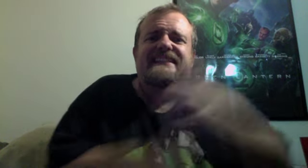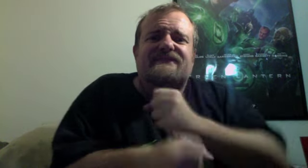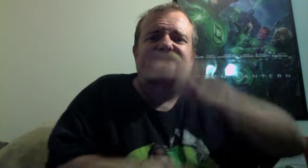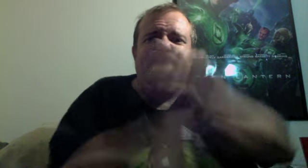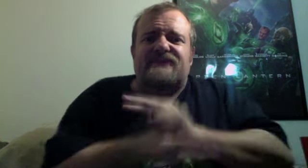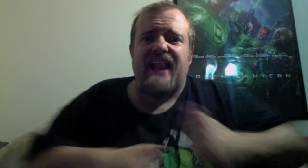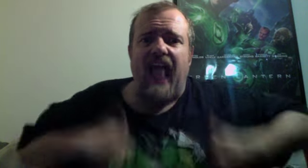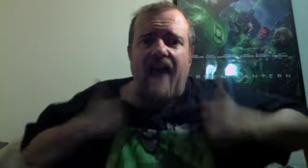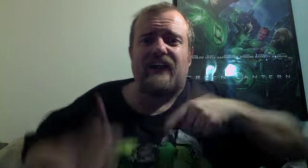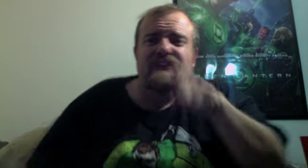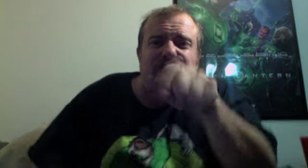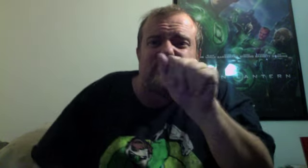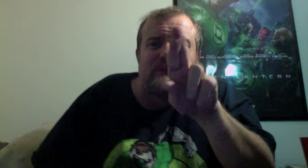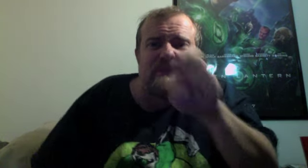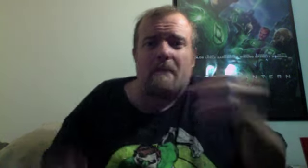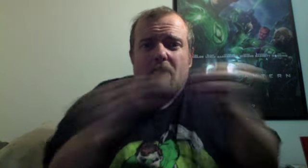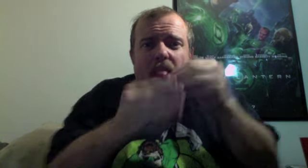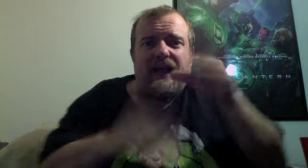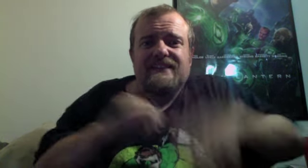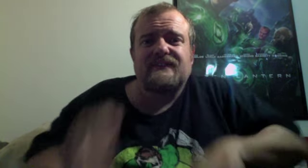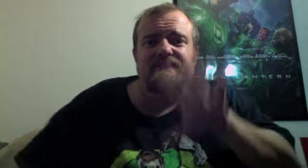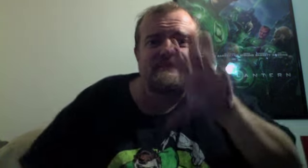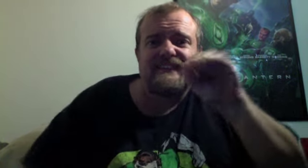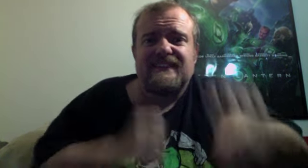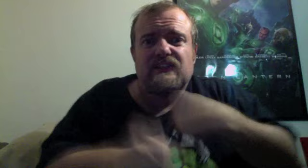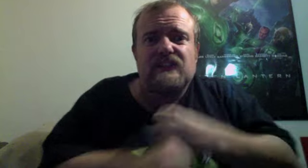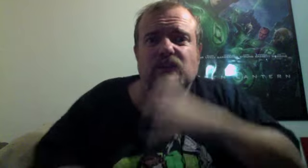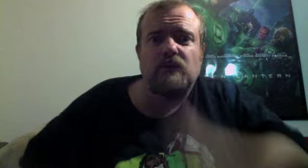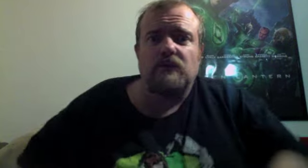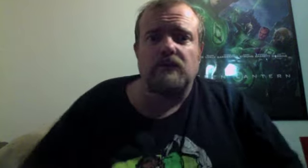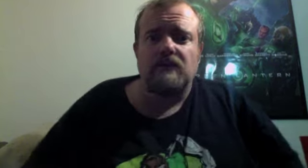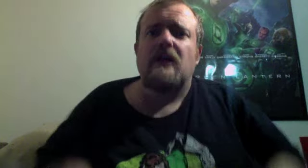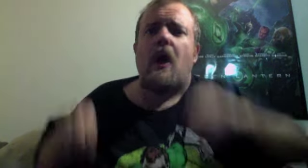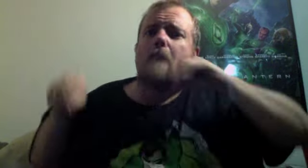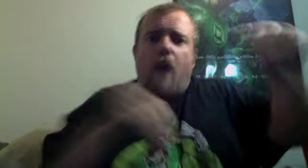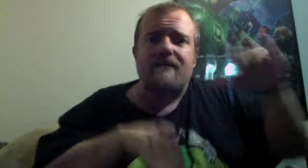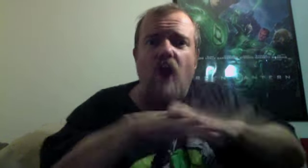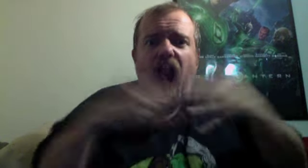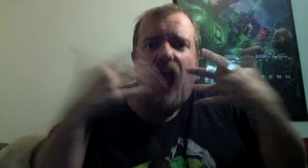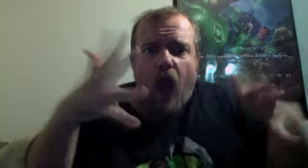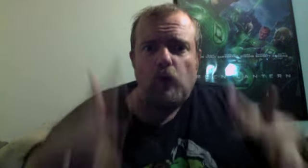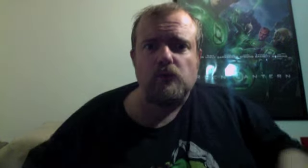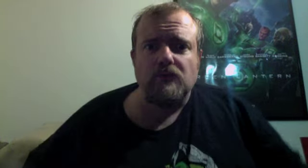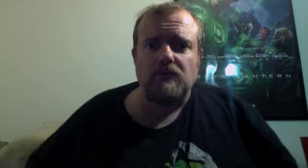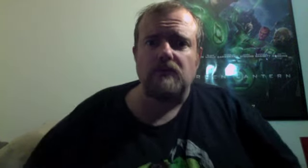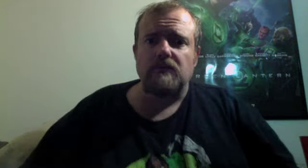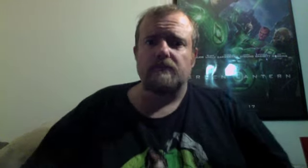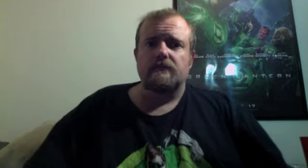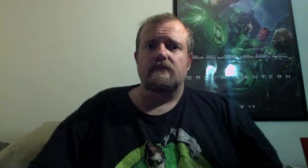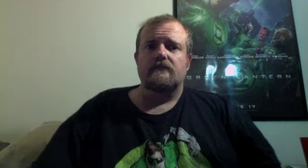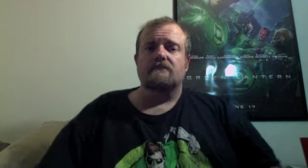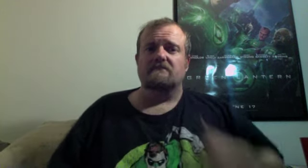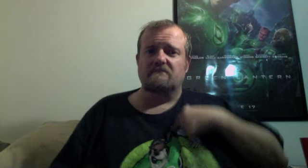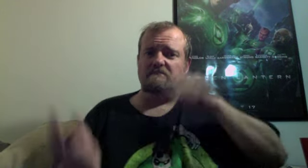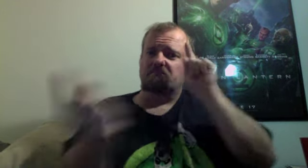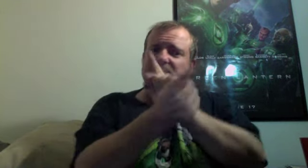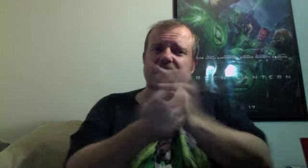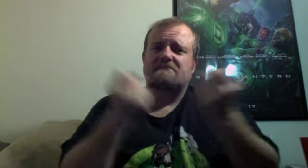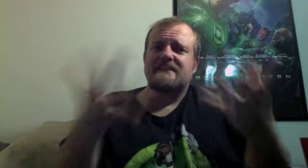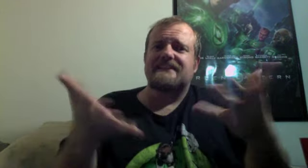writer. I'm a consultant. I'm a mom. I wear a hat on a daily basis. I tend to speak very fast. And also, when you're writing, you don't want to stop